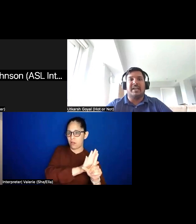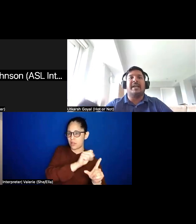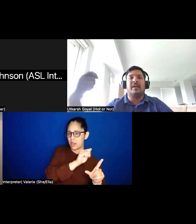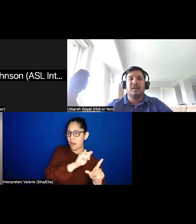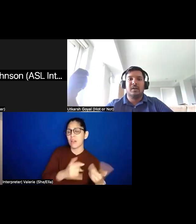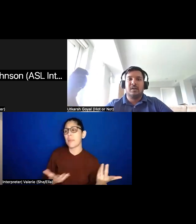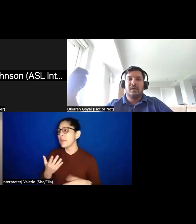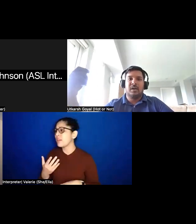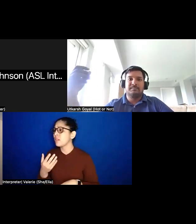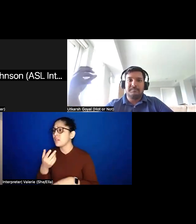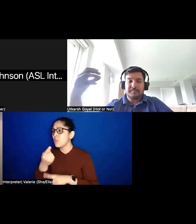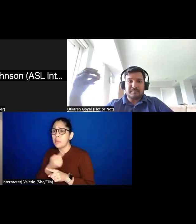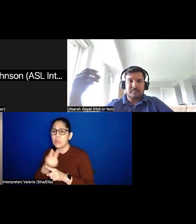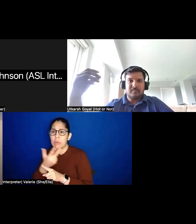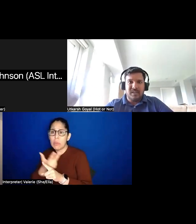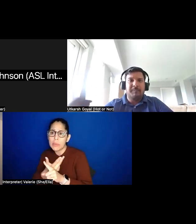years training and